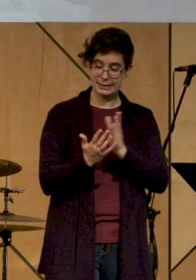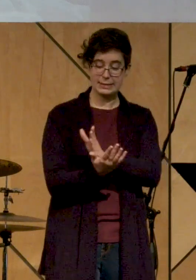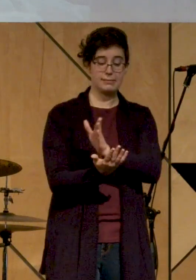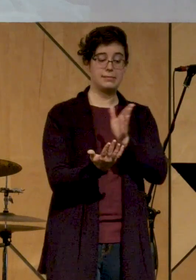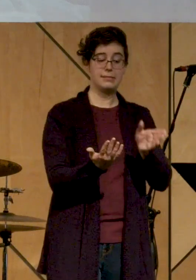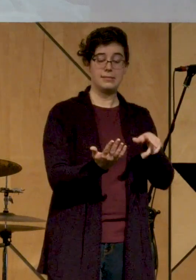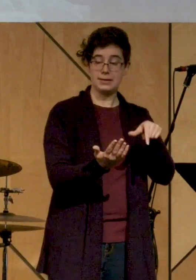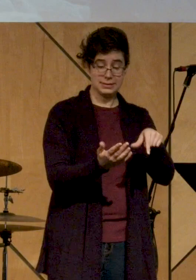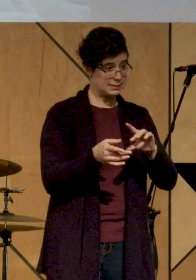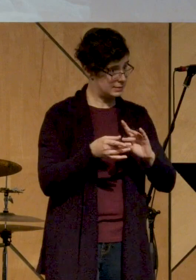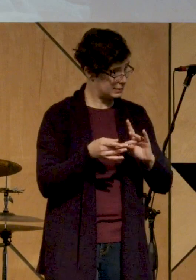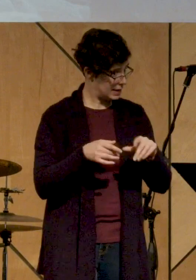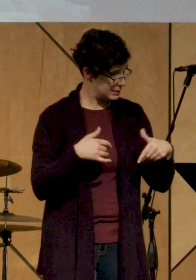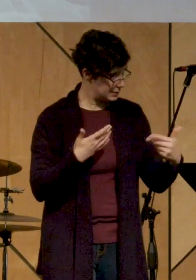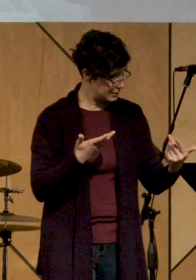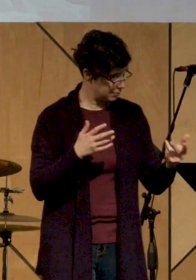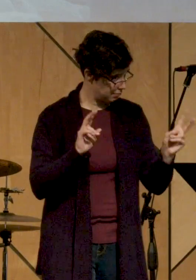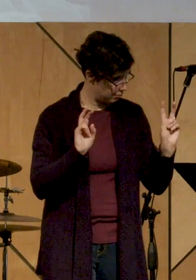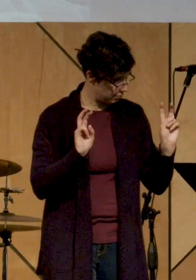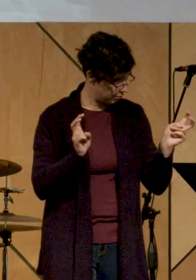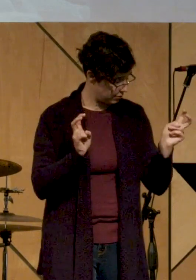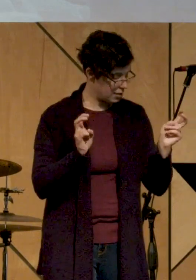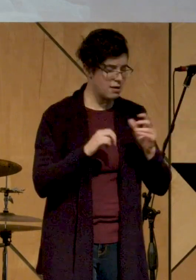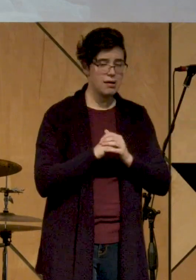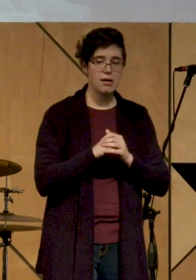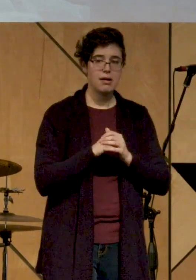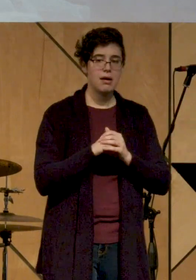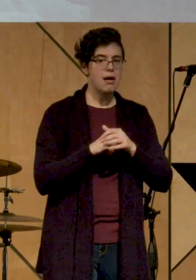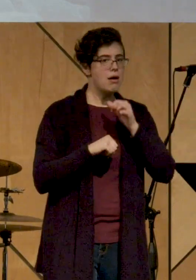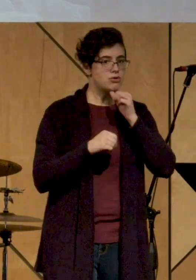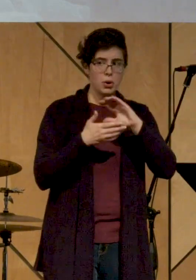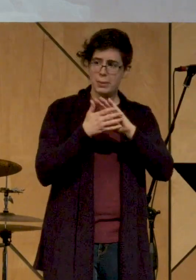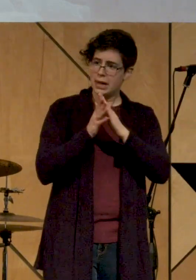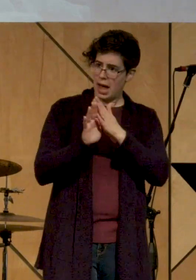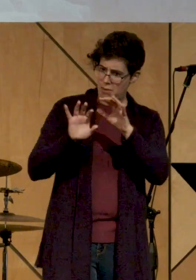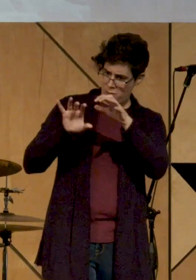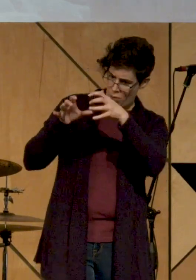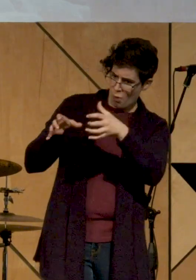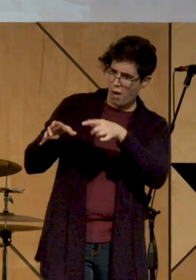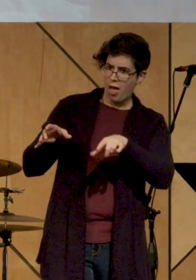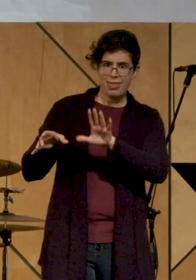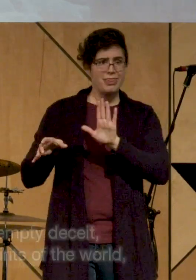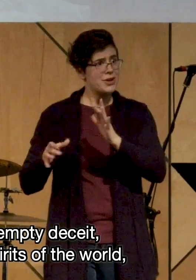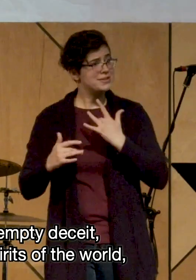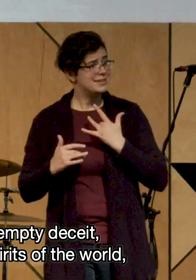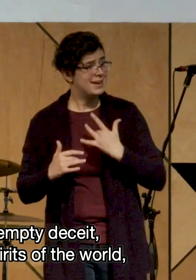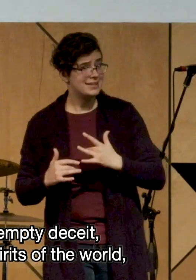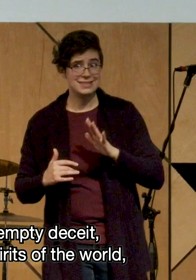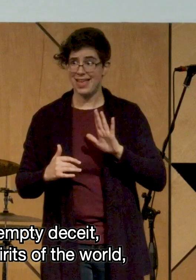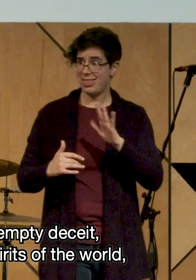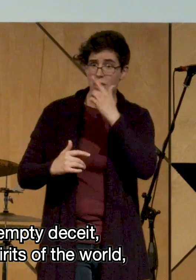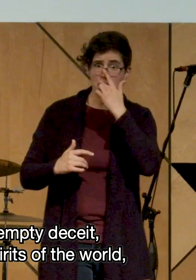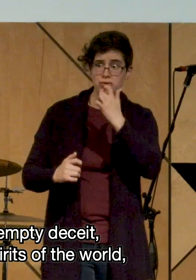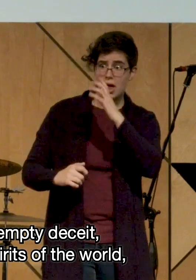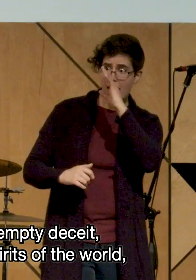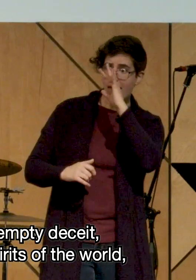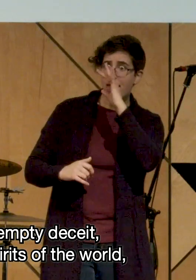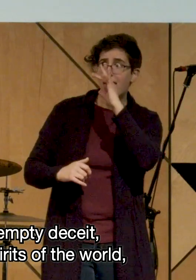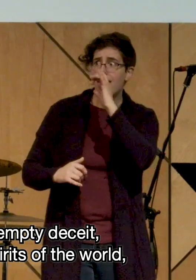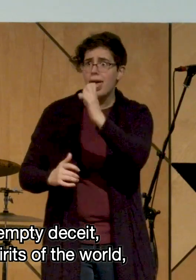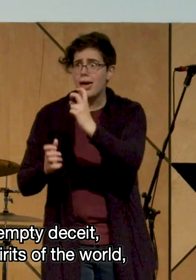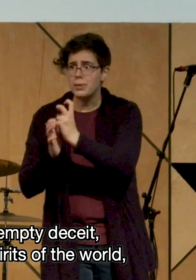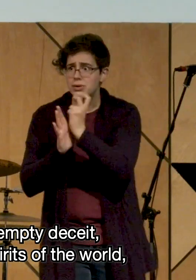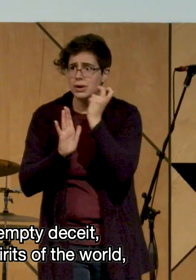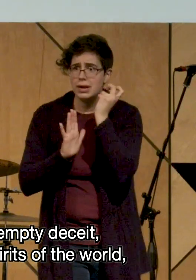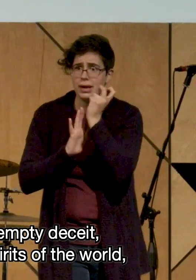It says, see to it that no one takes you captive by philosophy and empty deceit, according to